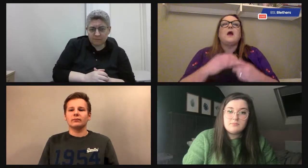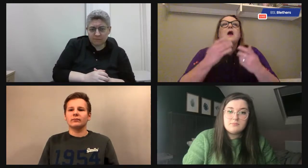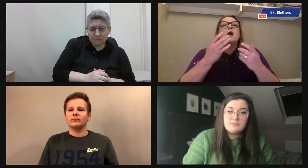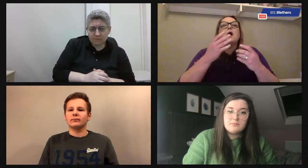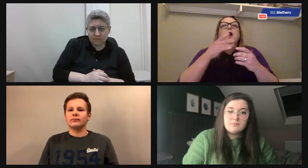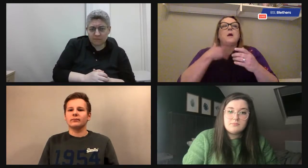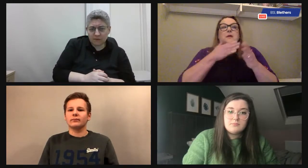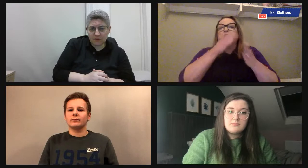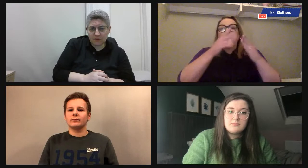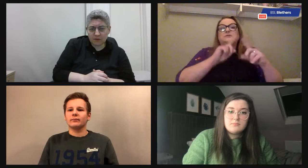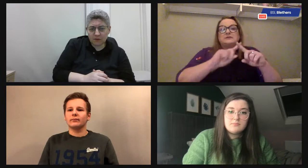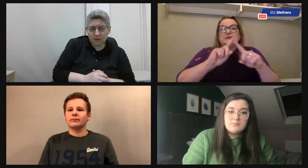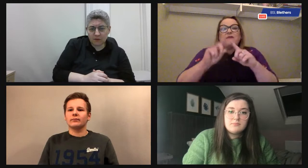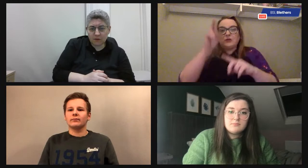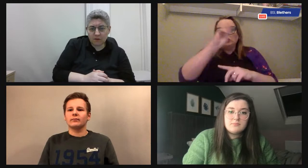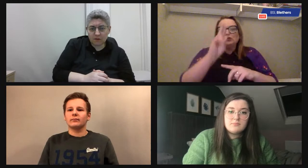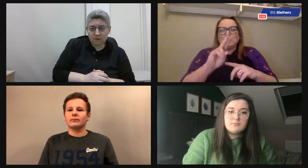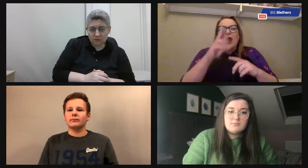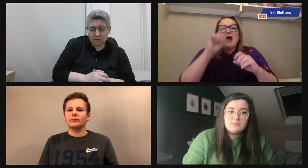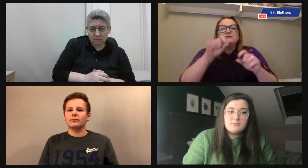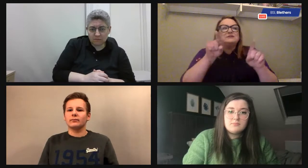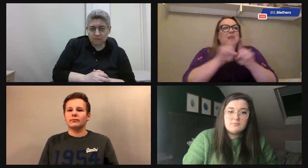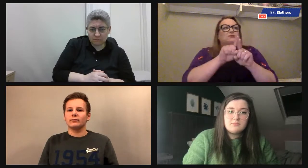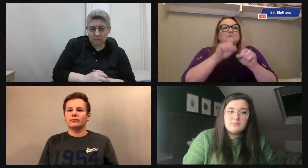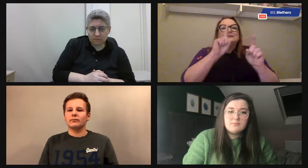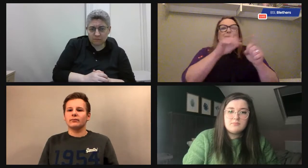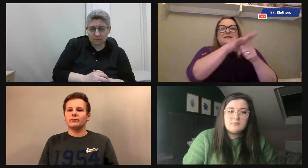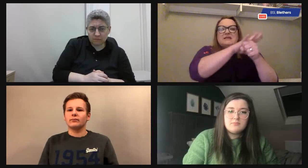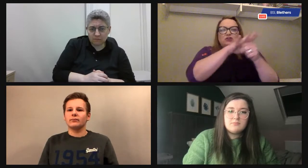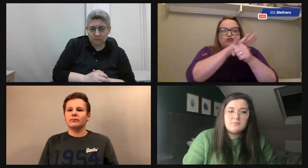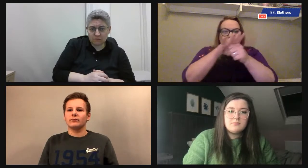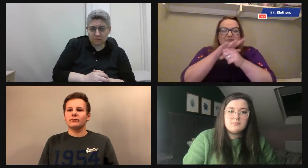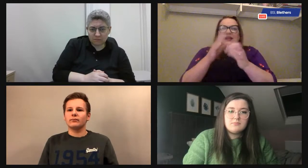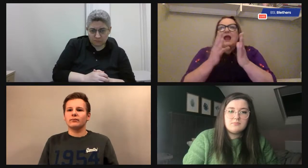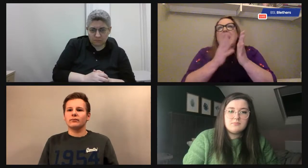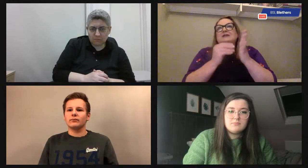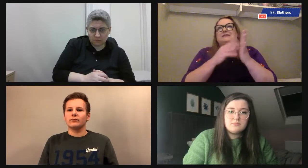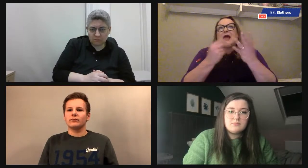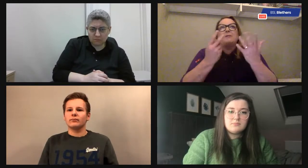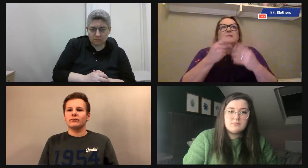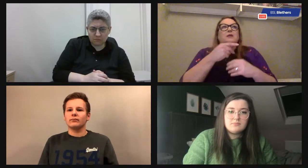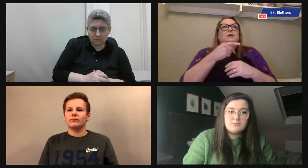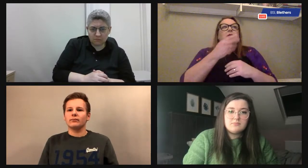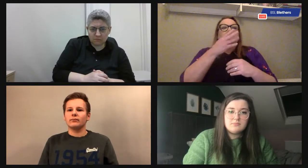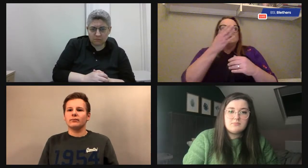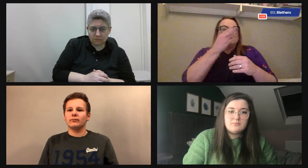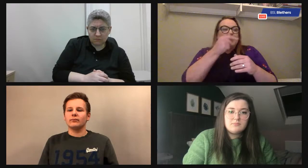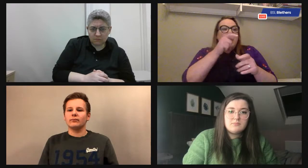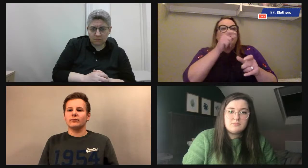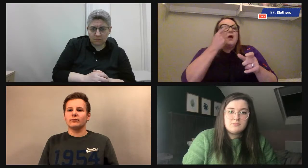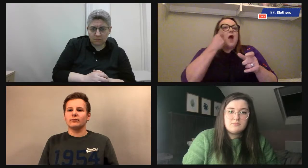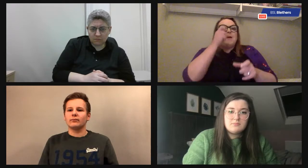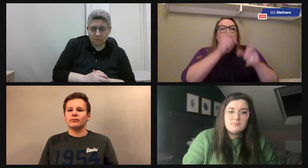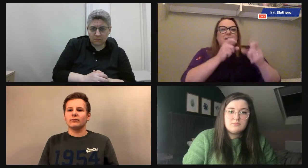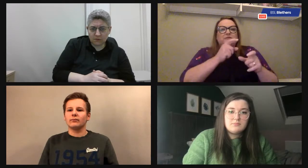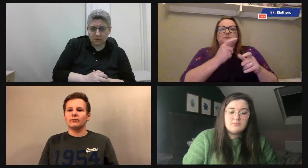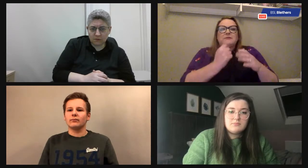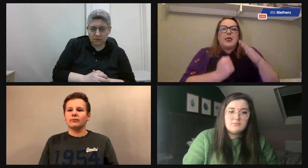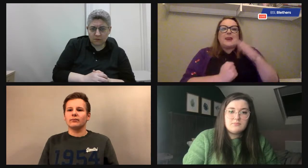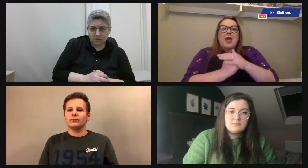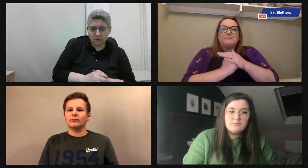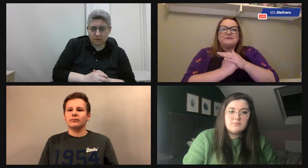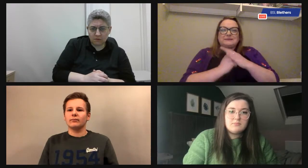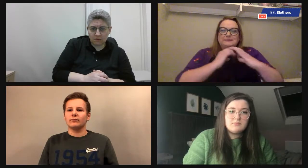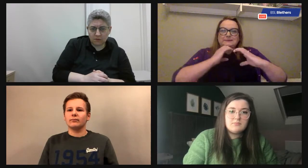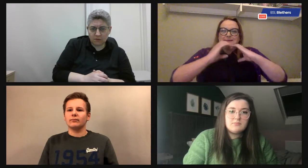see commonly amongst young deaf people? Yeah, you're right, Avril. I've went to lots of schools and I've seen situations